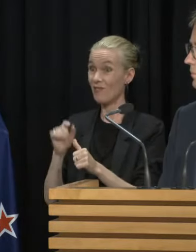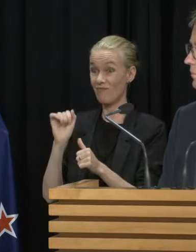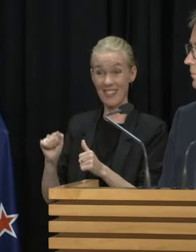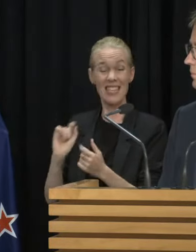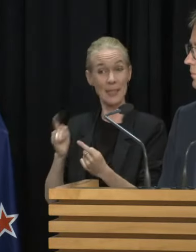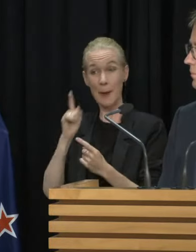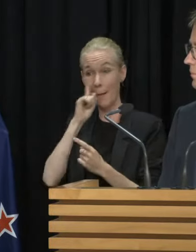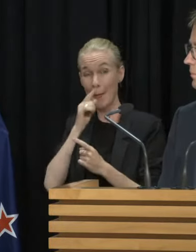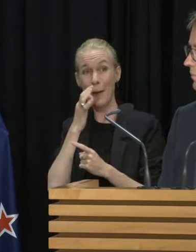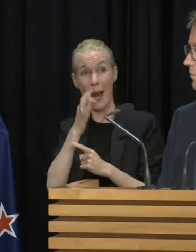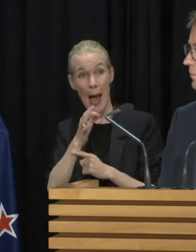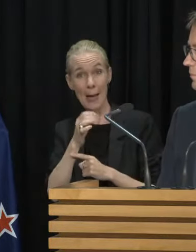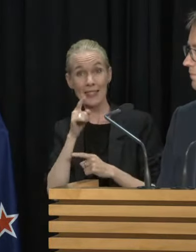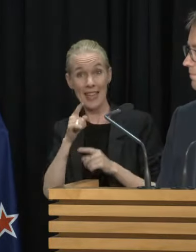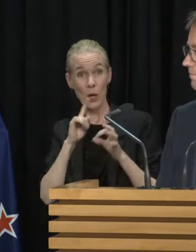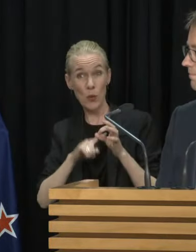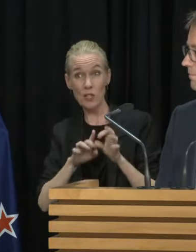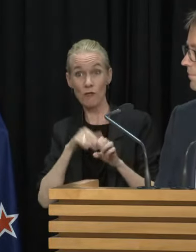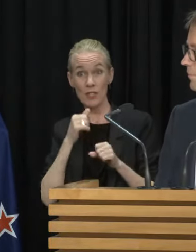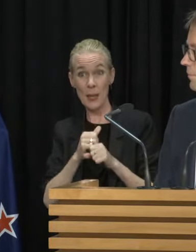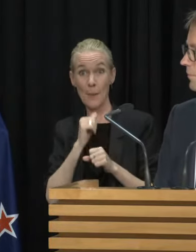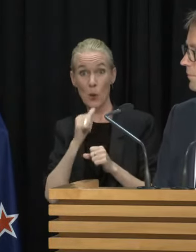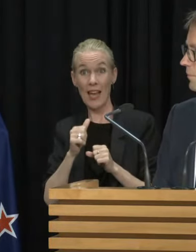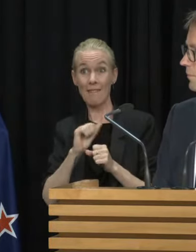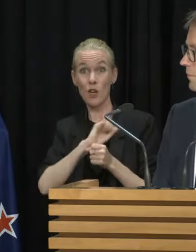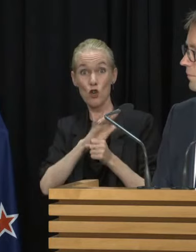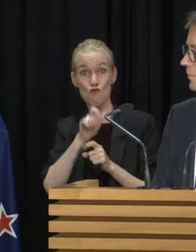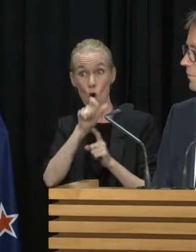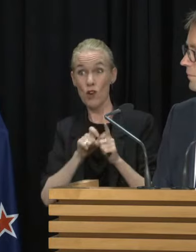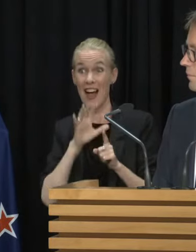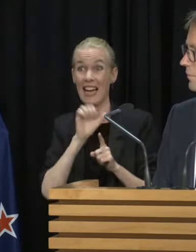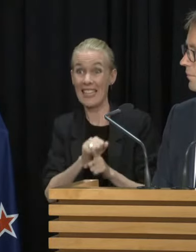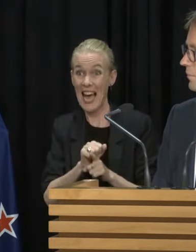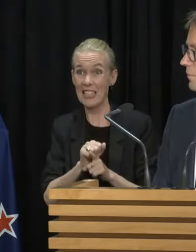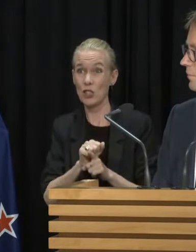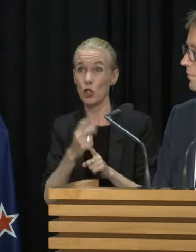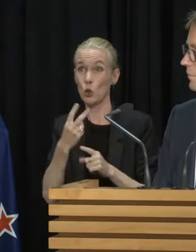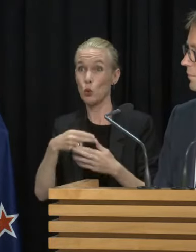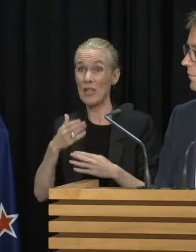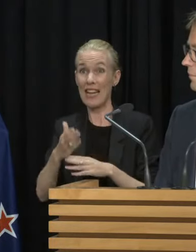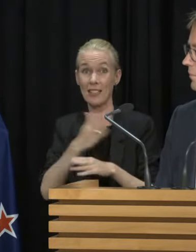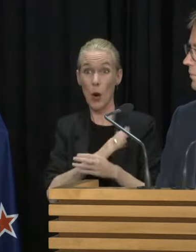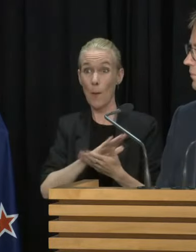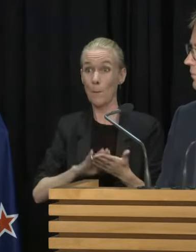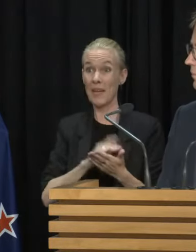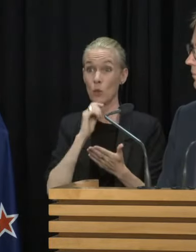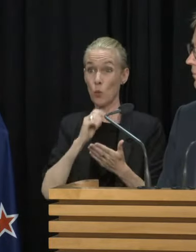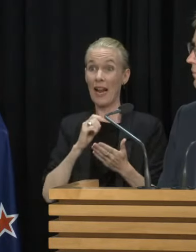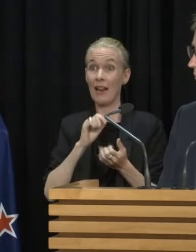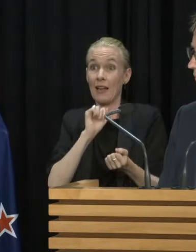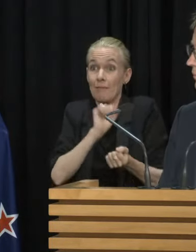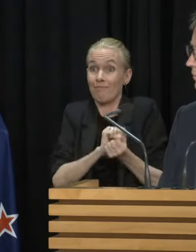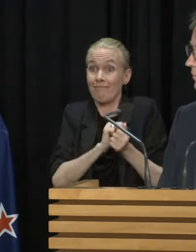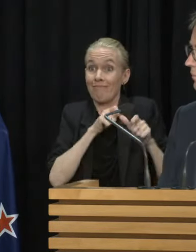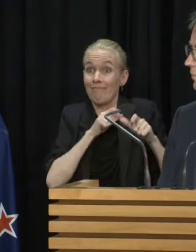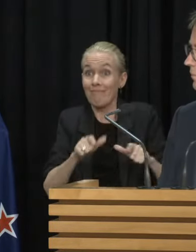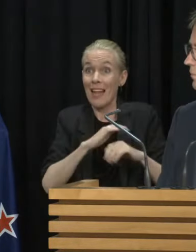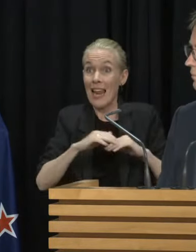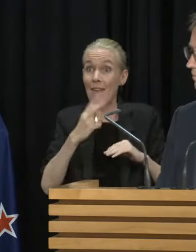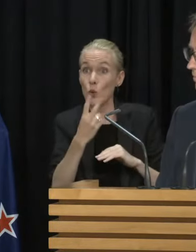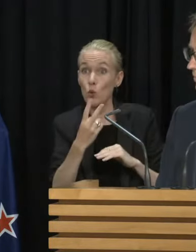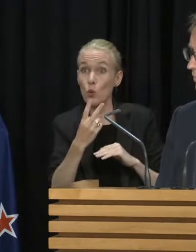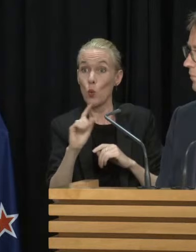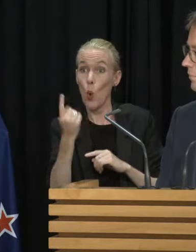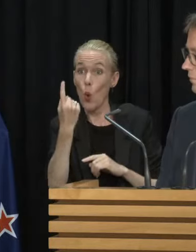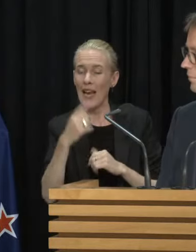bearing on the decision-making process that we went through as a cabinet? And the answer in this particular case is no, it wouldn't, because again, this is a case that is